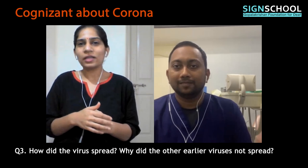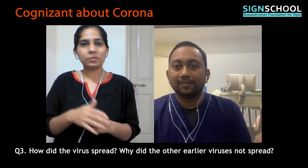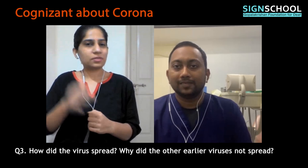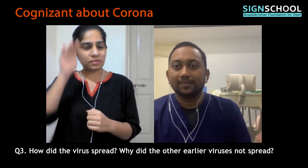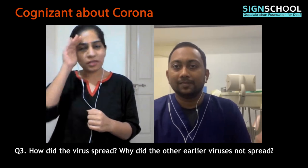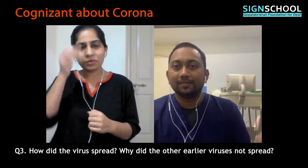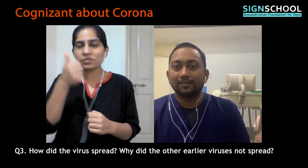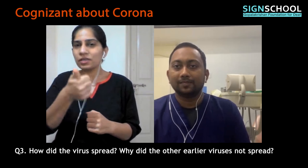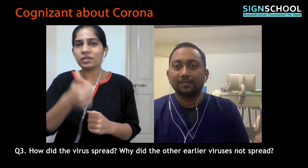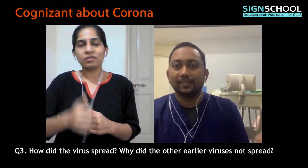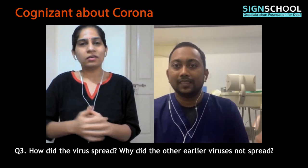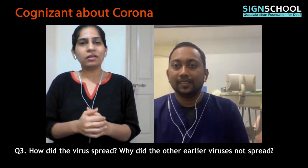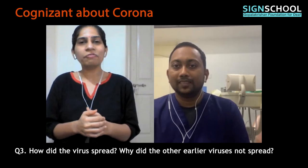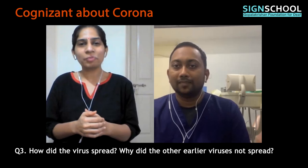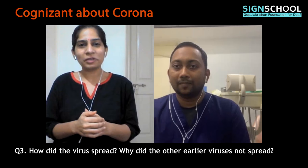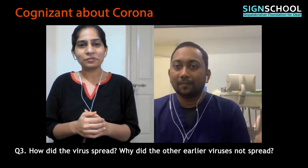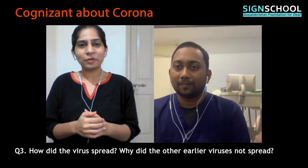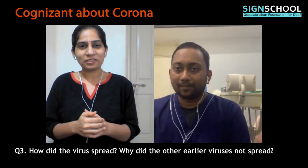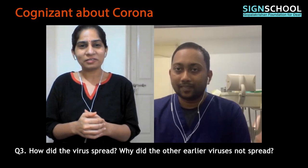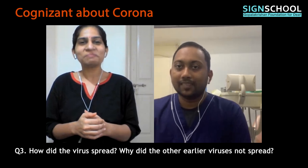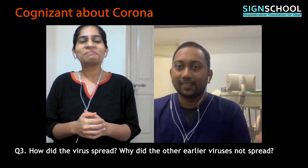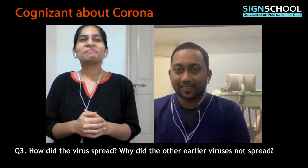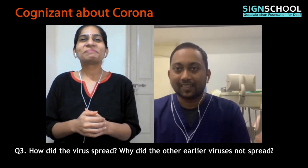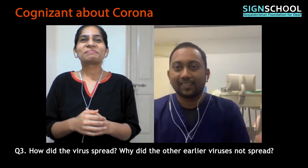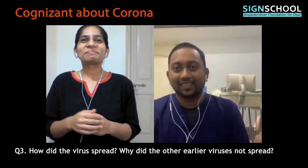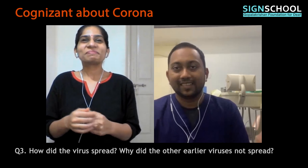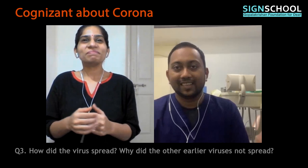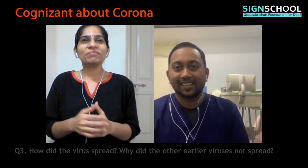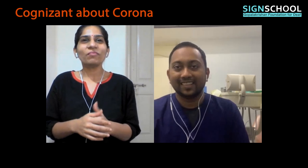Right. So that was really informative, doctor.